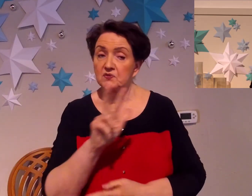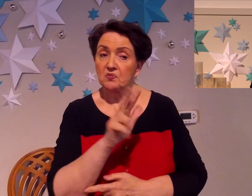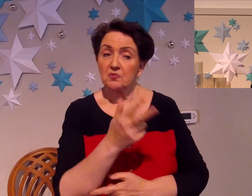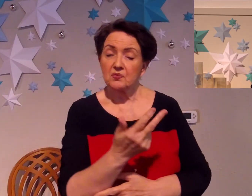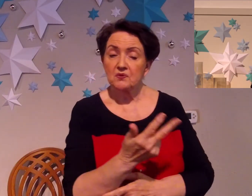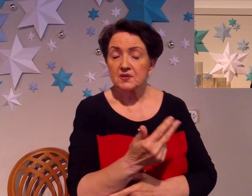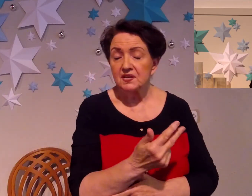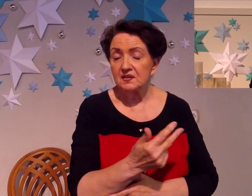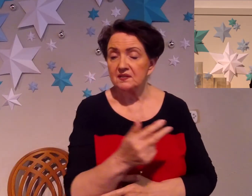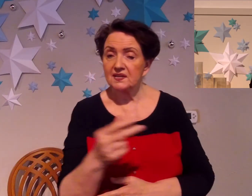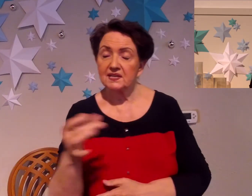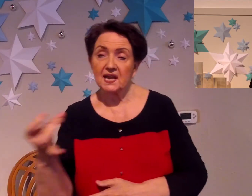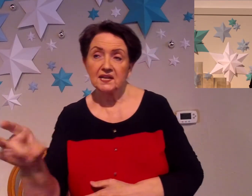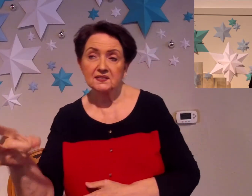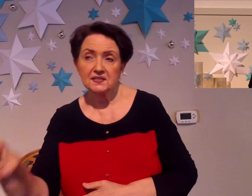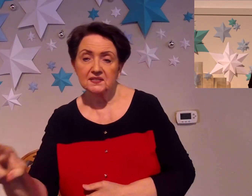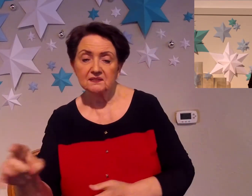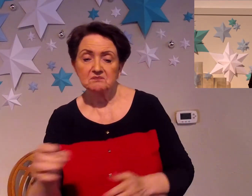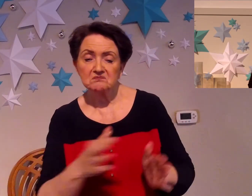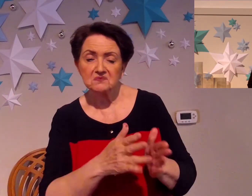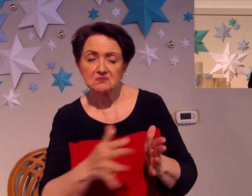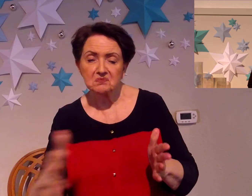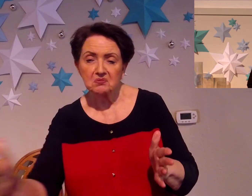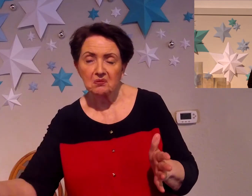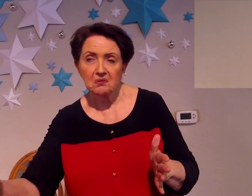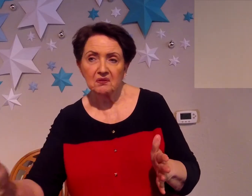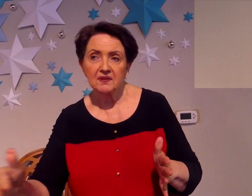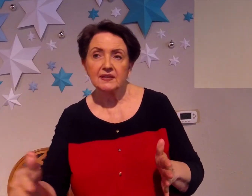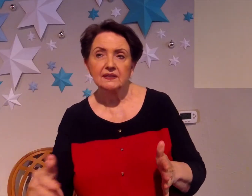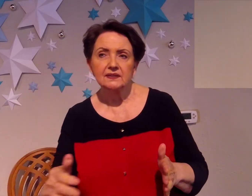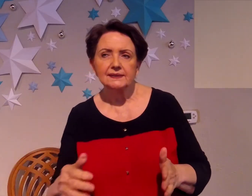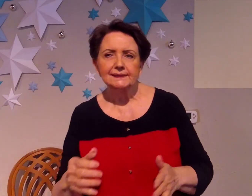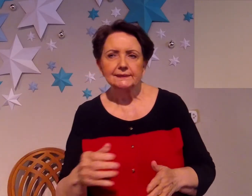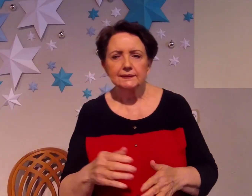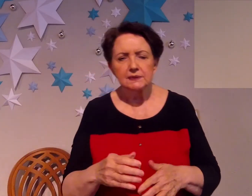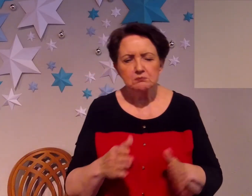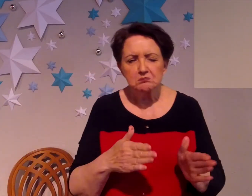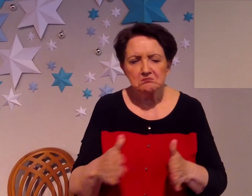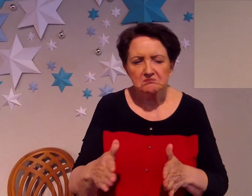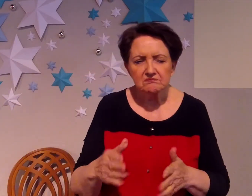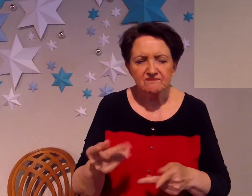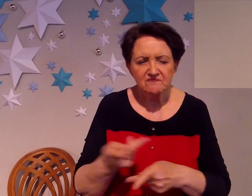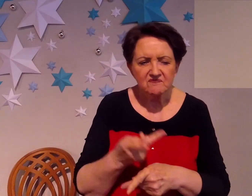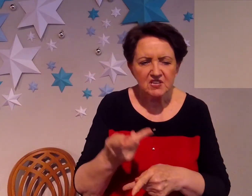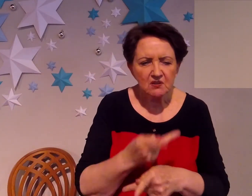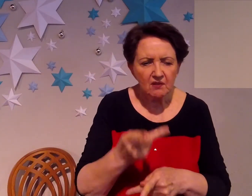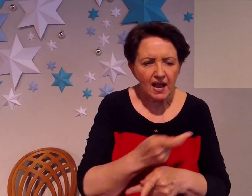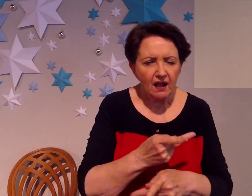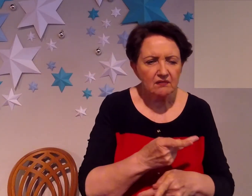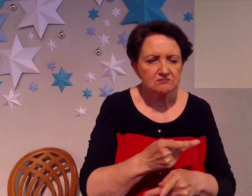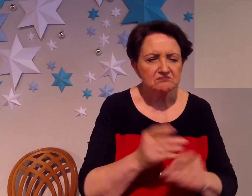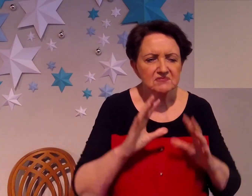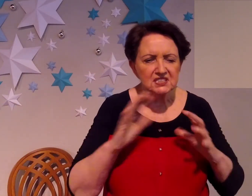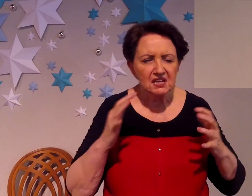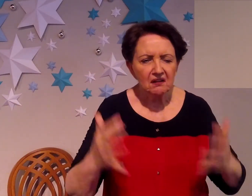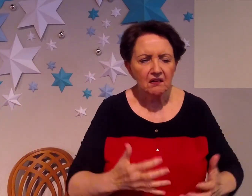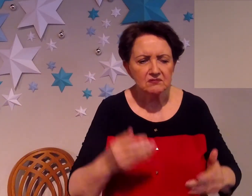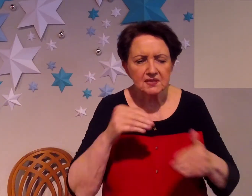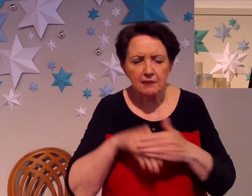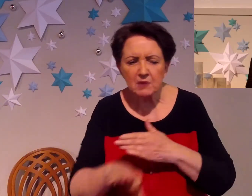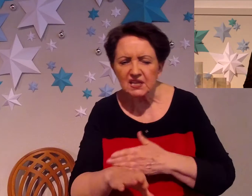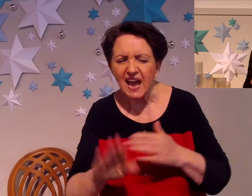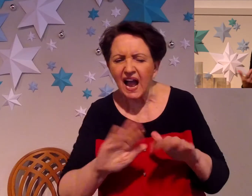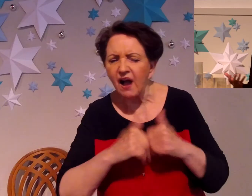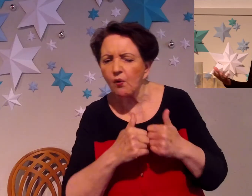18, he schemed to discover how Santa presents got into the house.